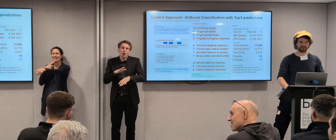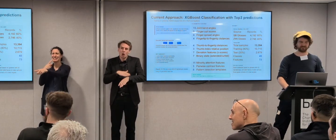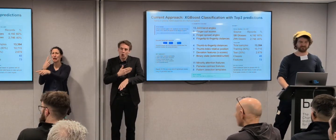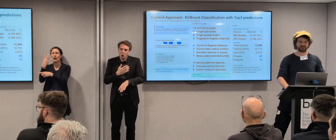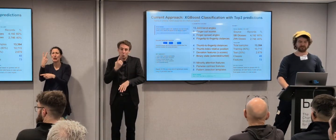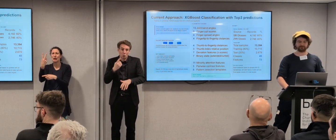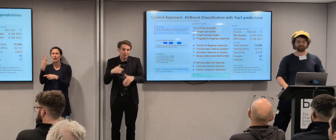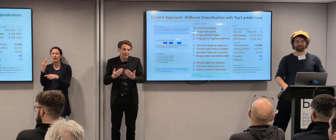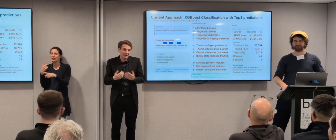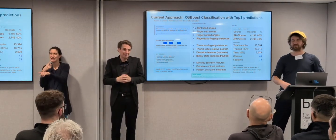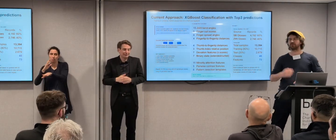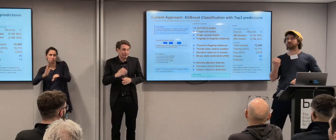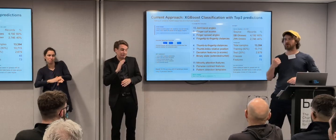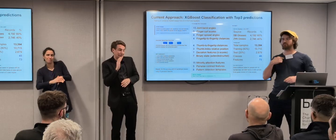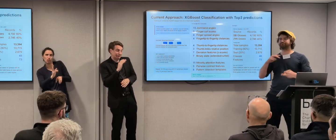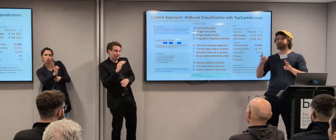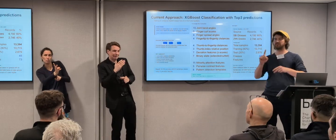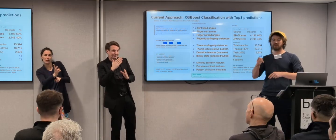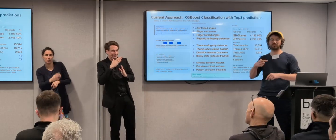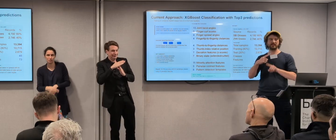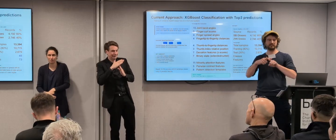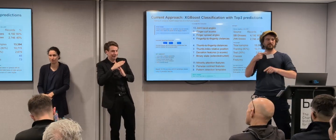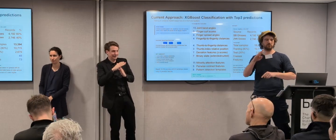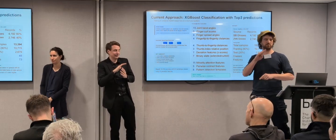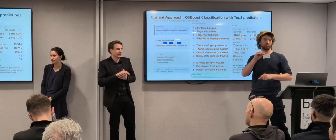more minutes, okay.